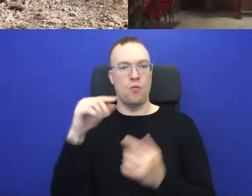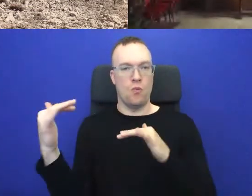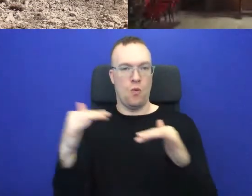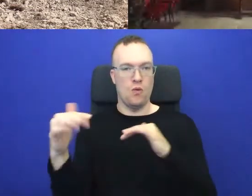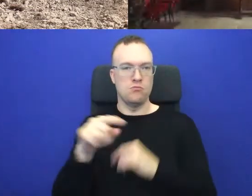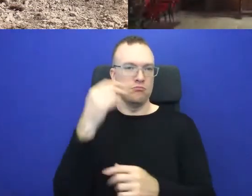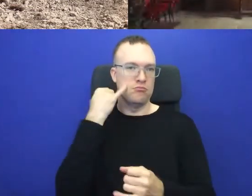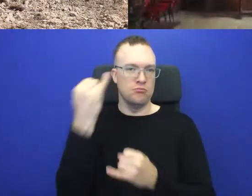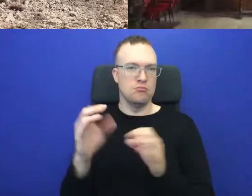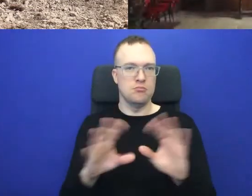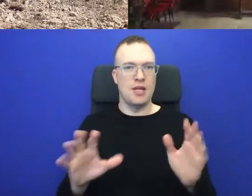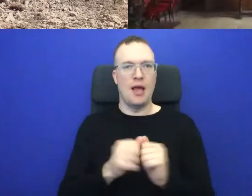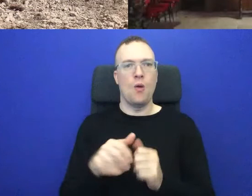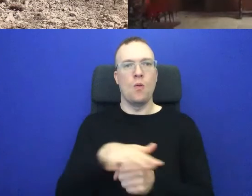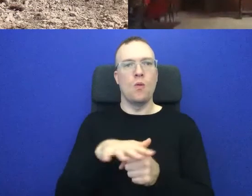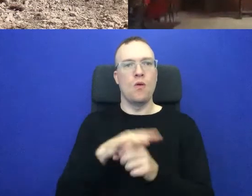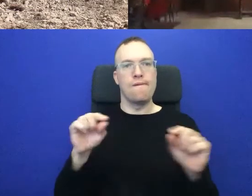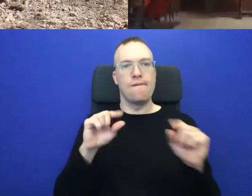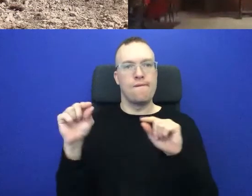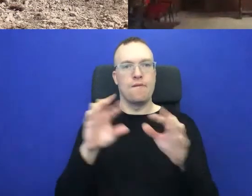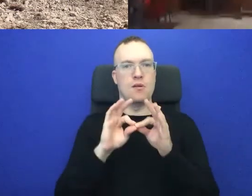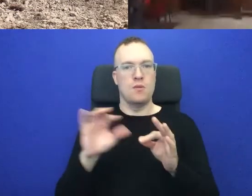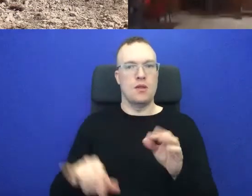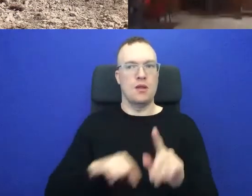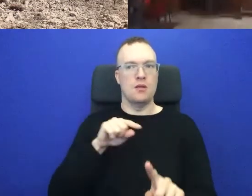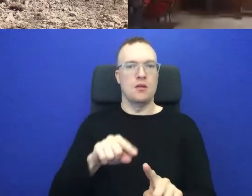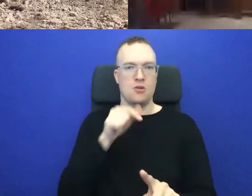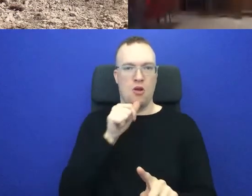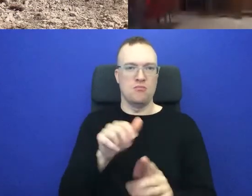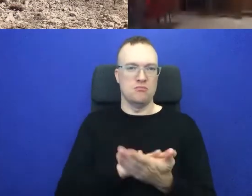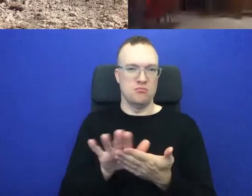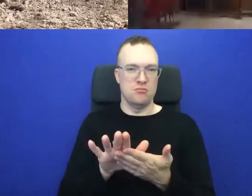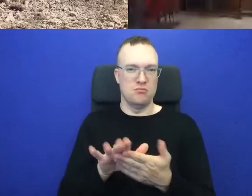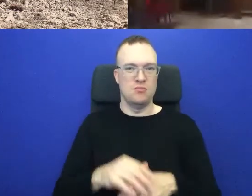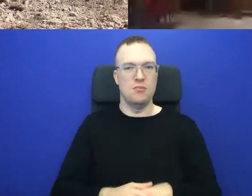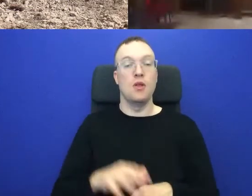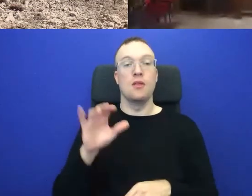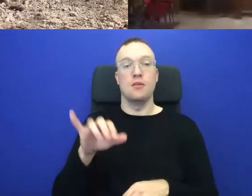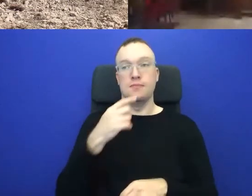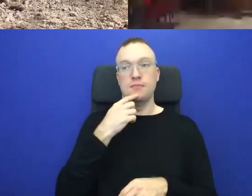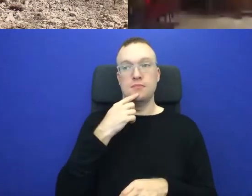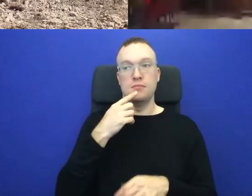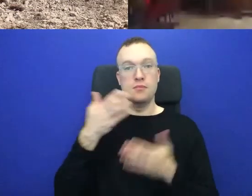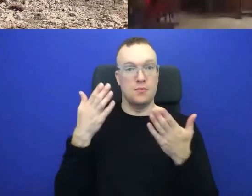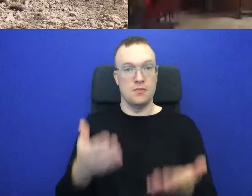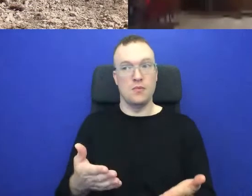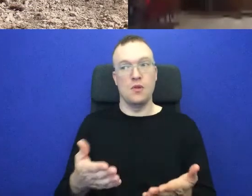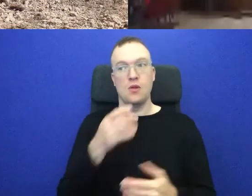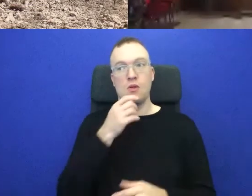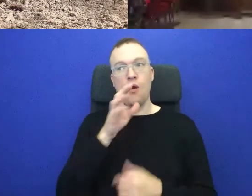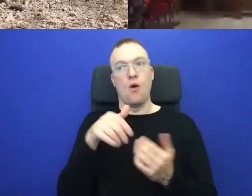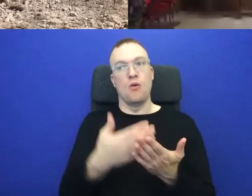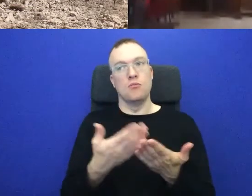imagine how the local gossips got going on that, and that's not too pleasant. That said, being here wasn't all that